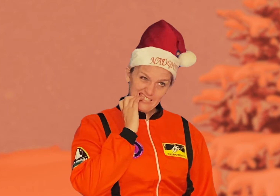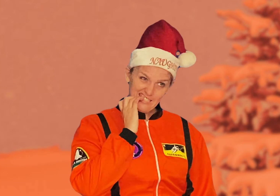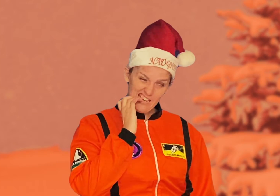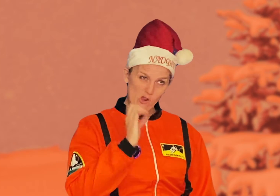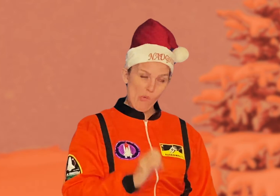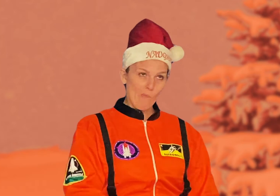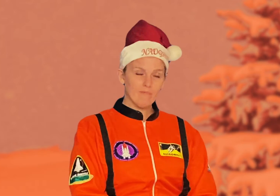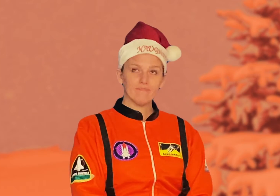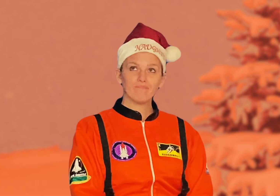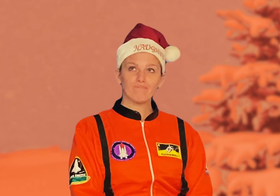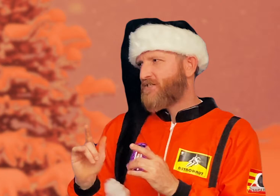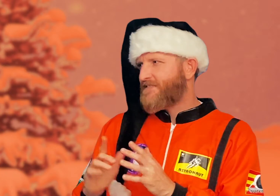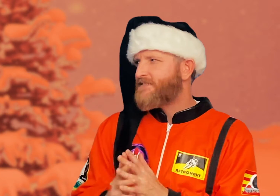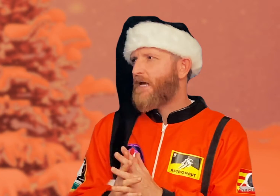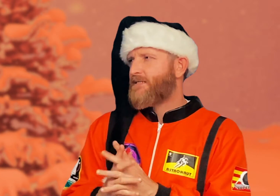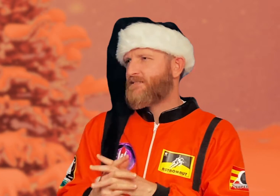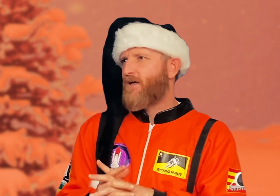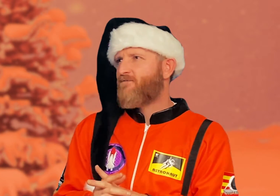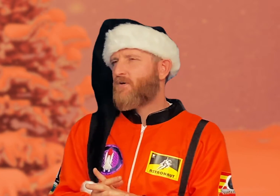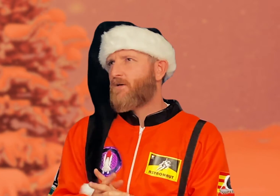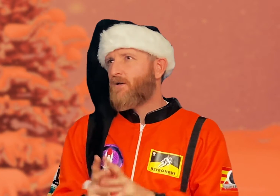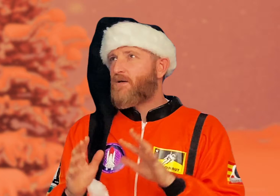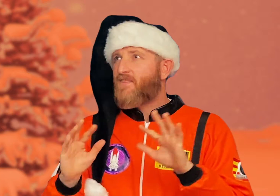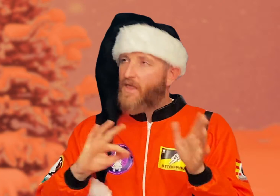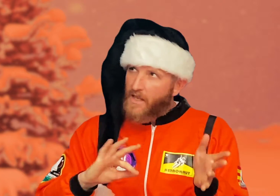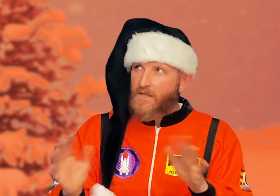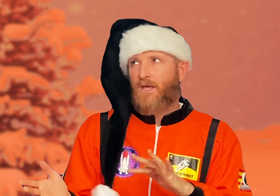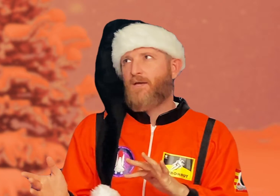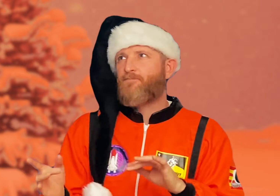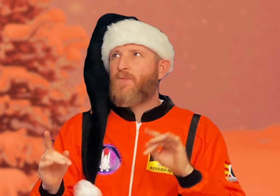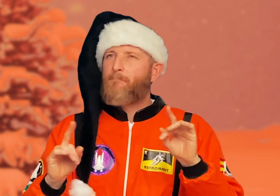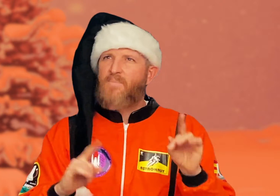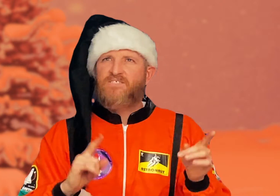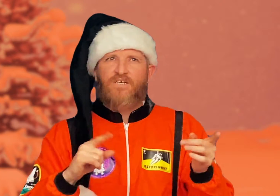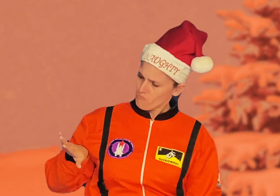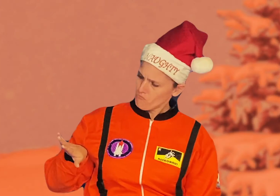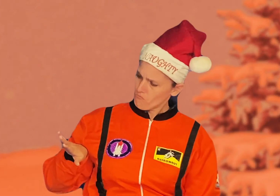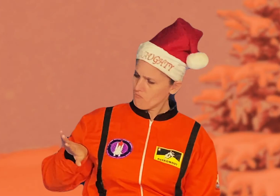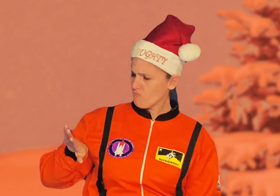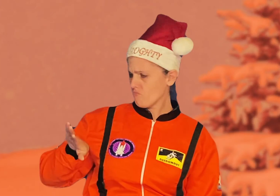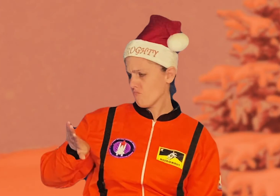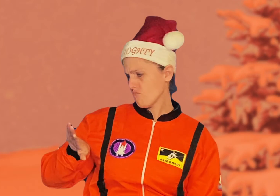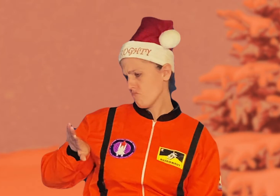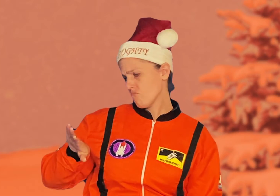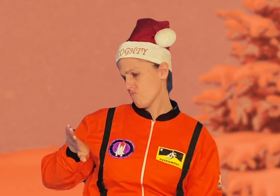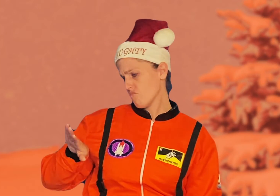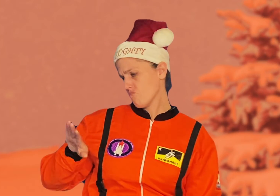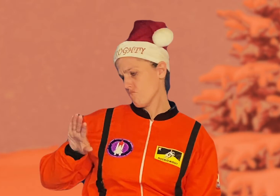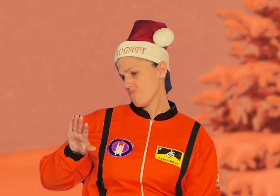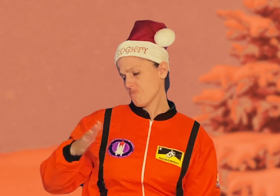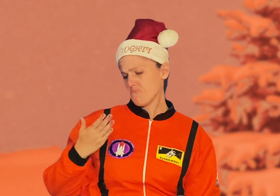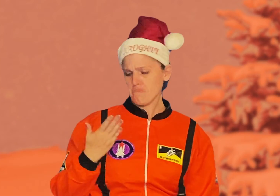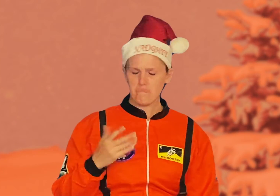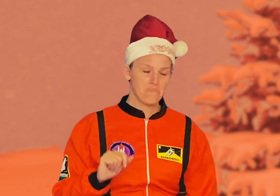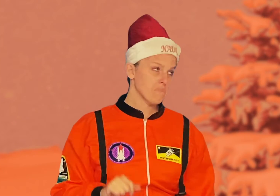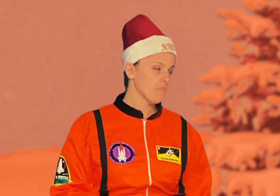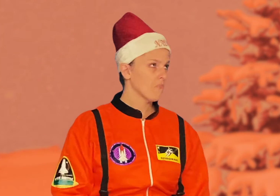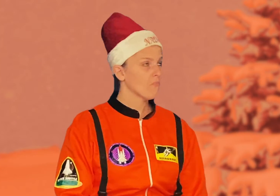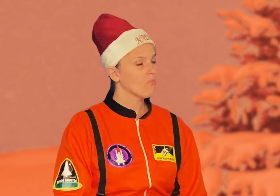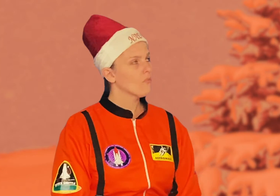outlook on mankind's abilities to sustain itself. Then again, Musk doesn't really share the same views on artificial intelligence that Weyland had,